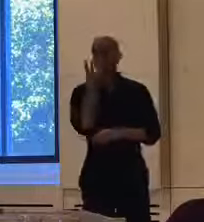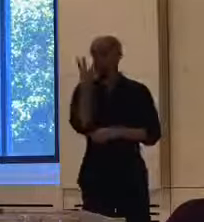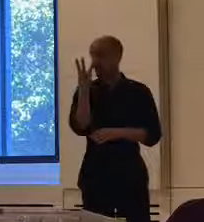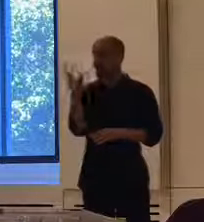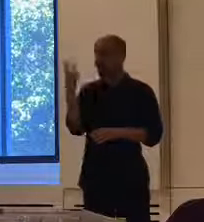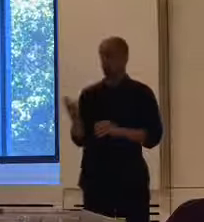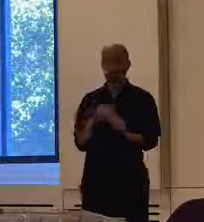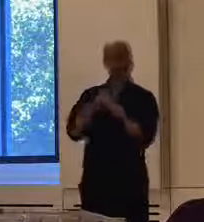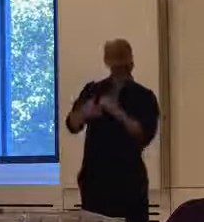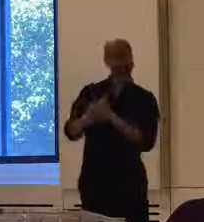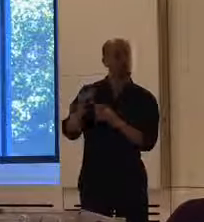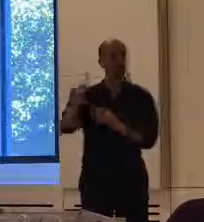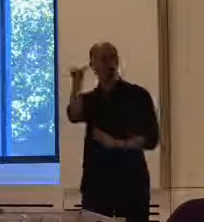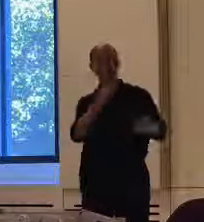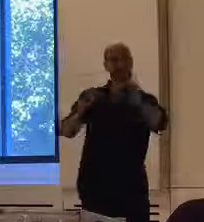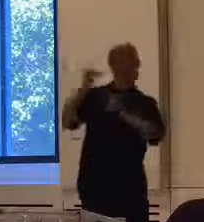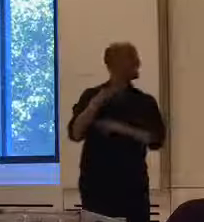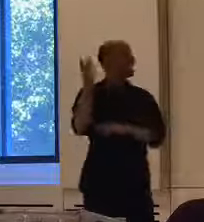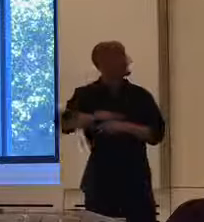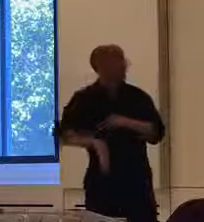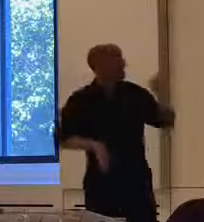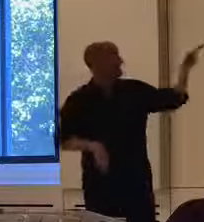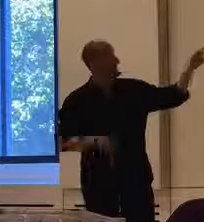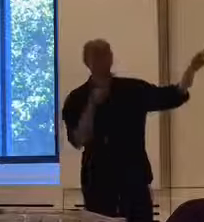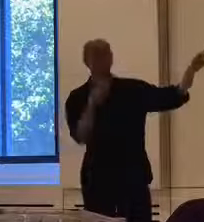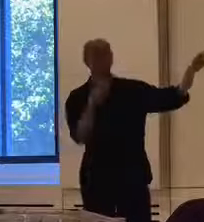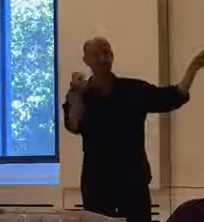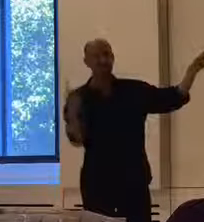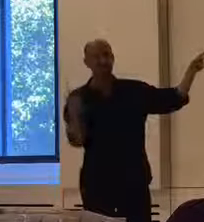And also there were 33 more visitors from